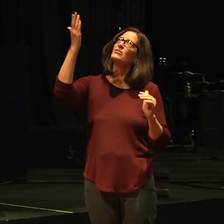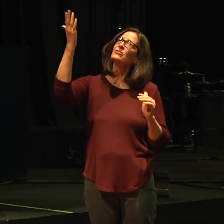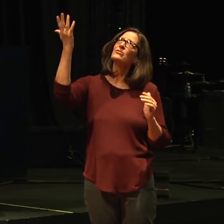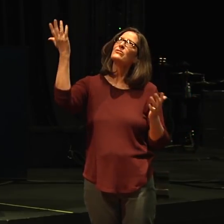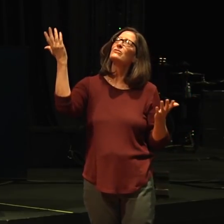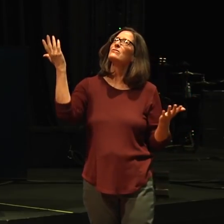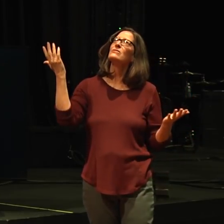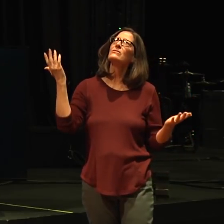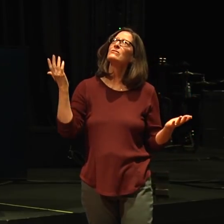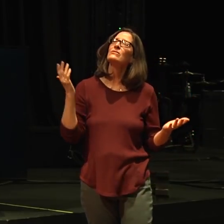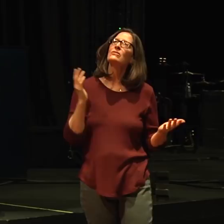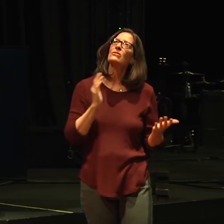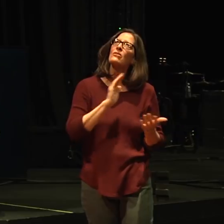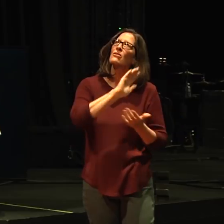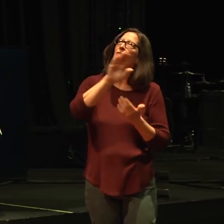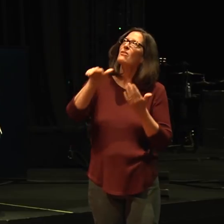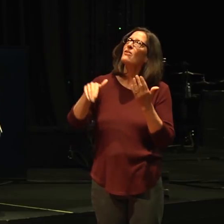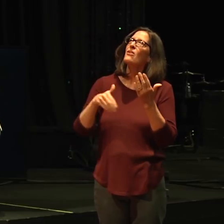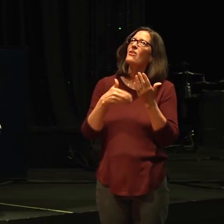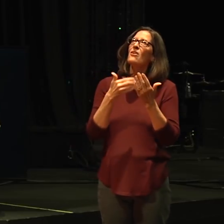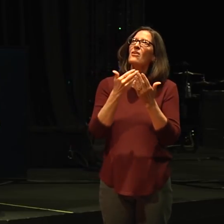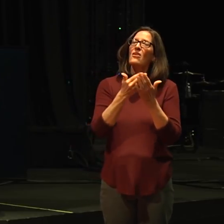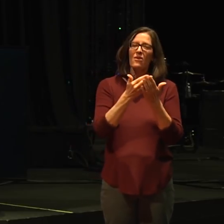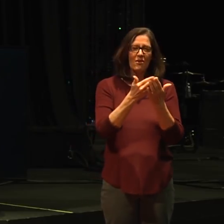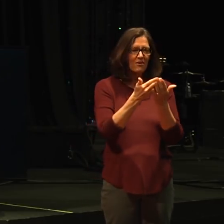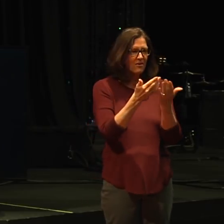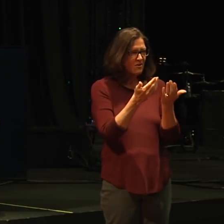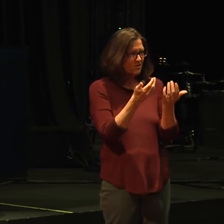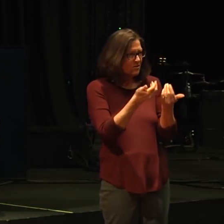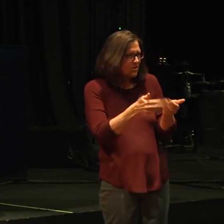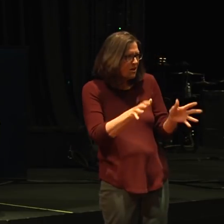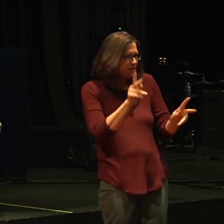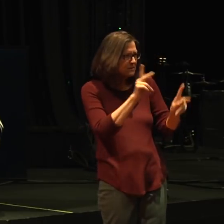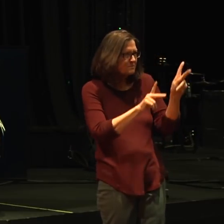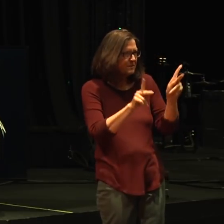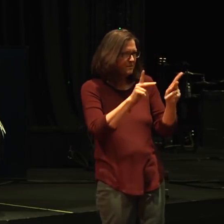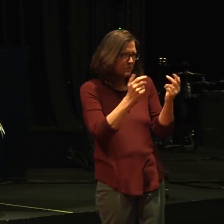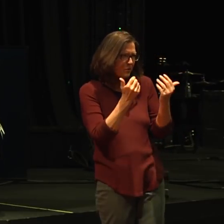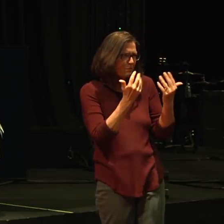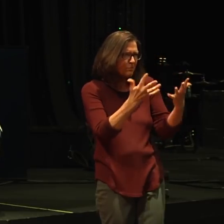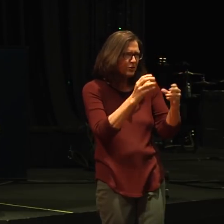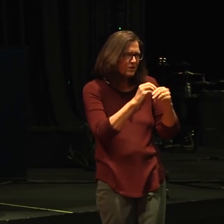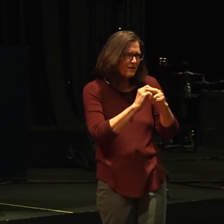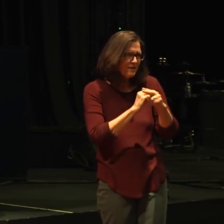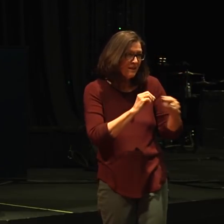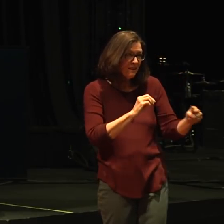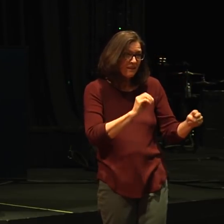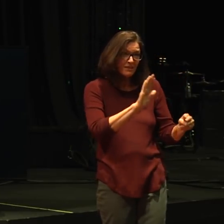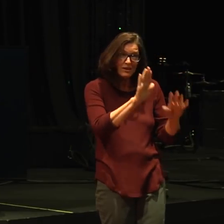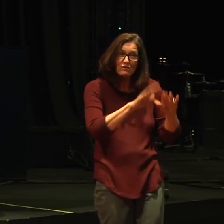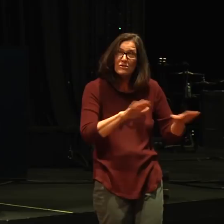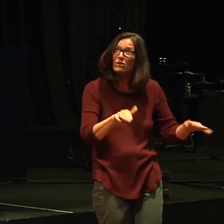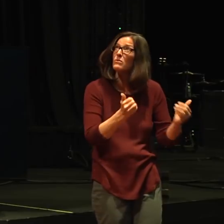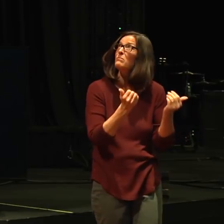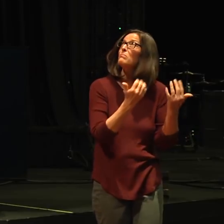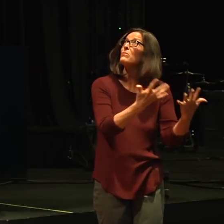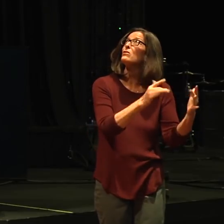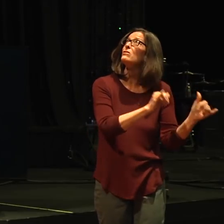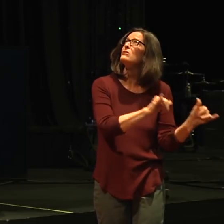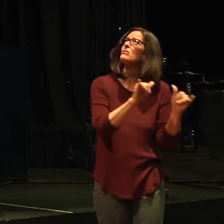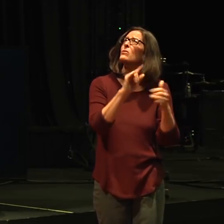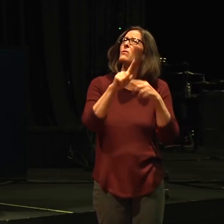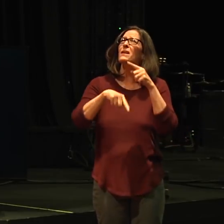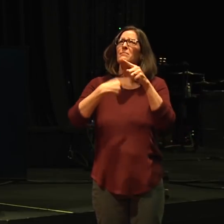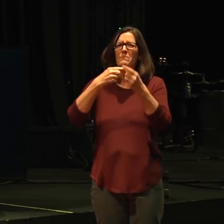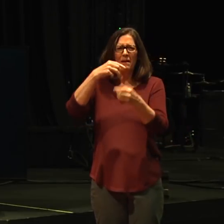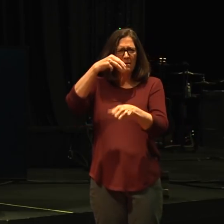And if all the heathens burn in hell, do all their children burn as well? What about the Muslims and